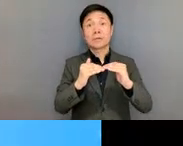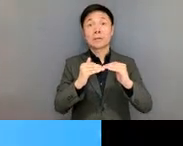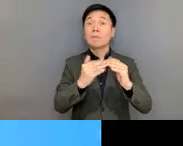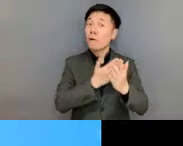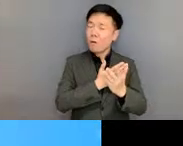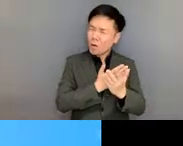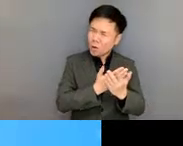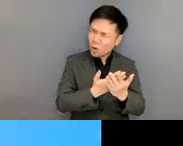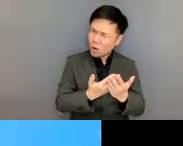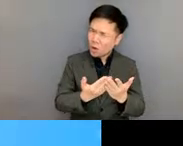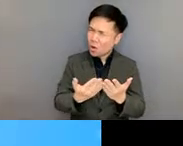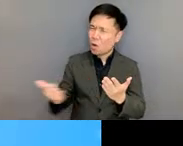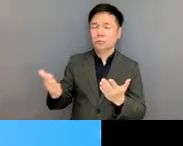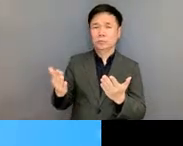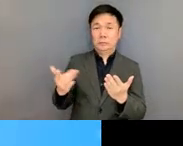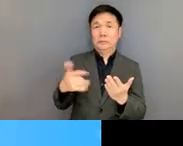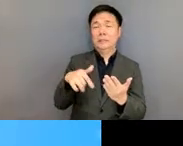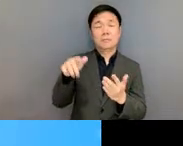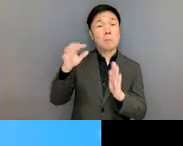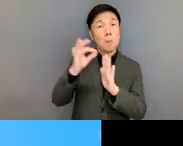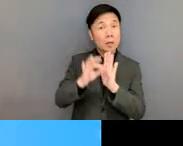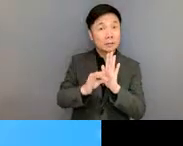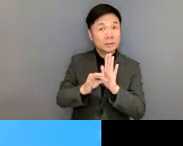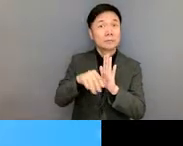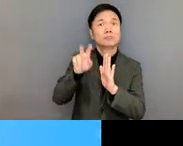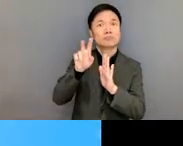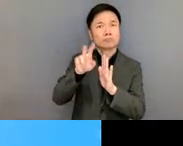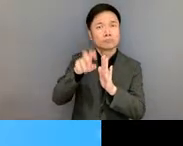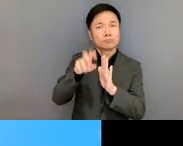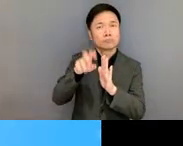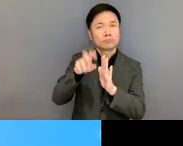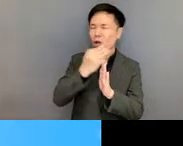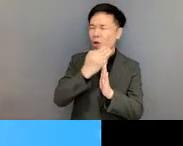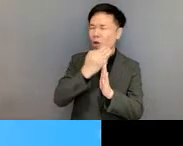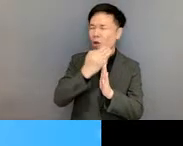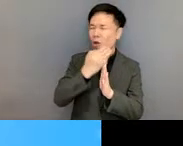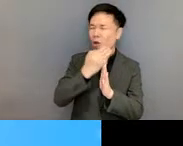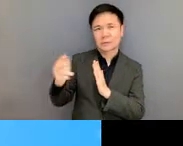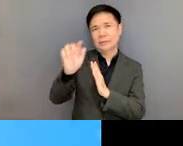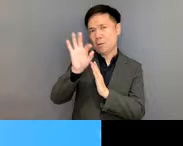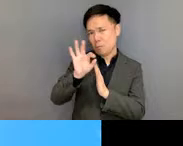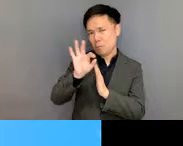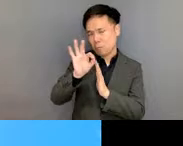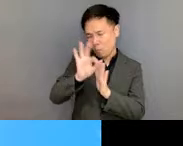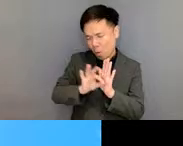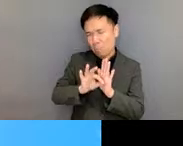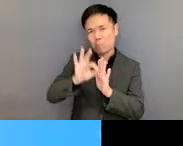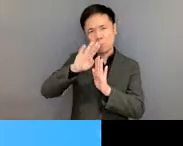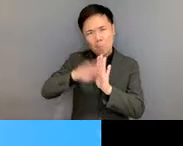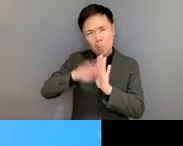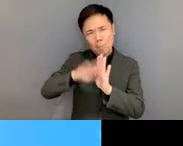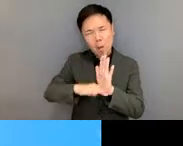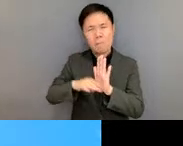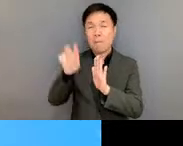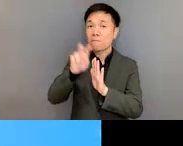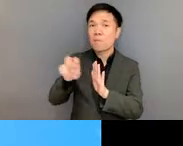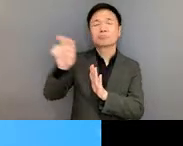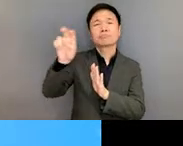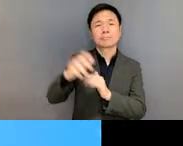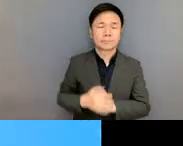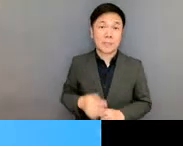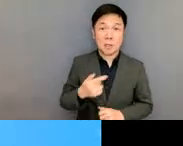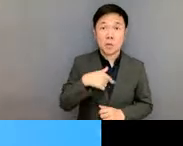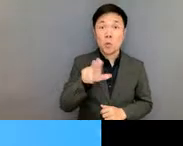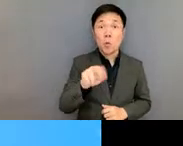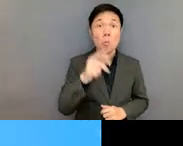of tourism policies and programs. UN Women and UN Tourism have